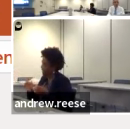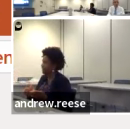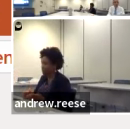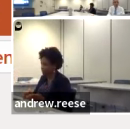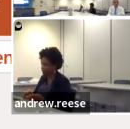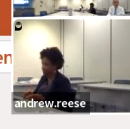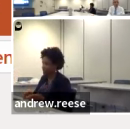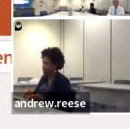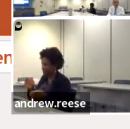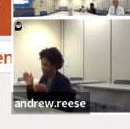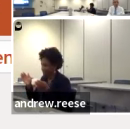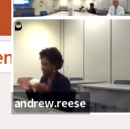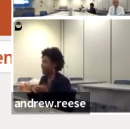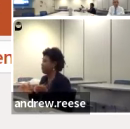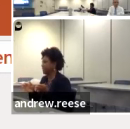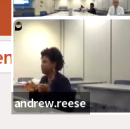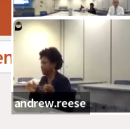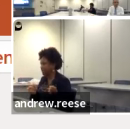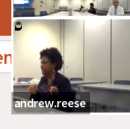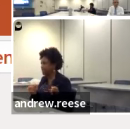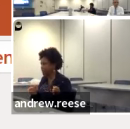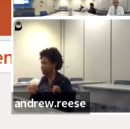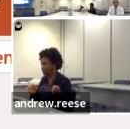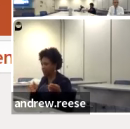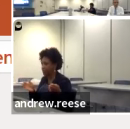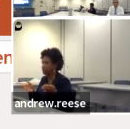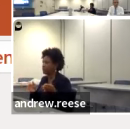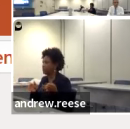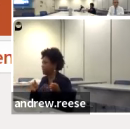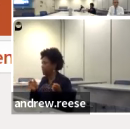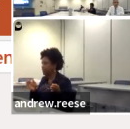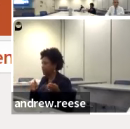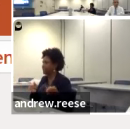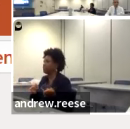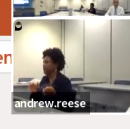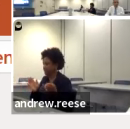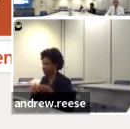directly to get a job. And he was able to keep that job for close to